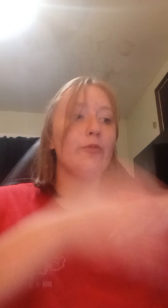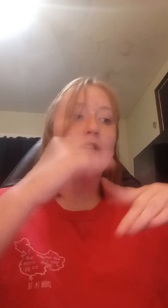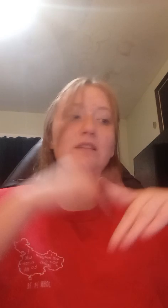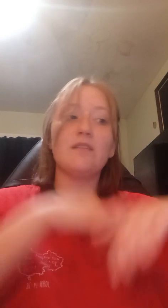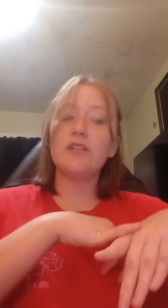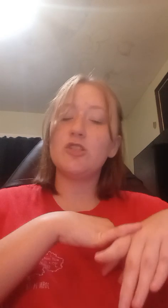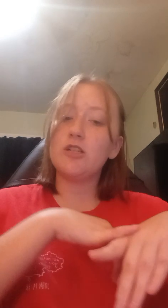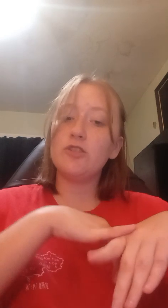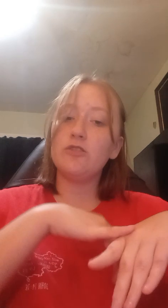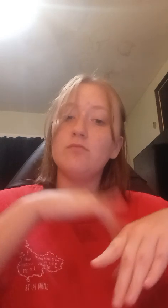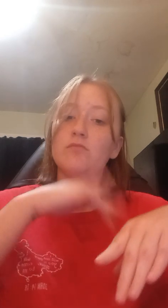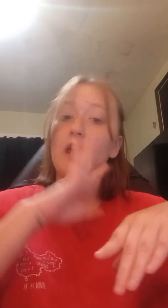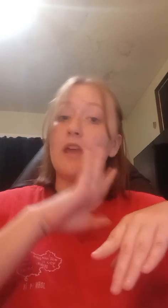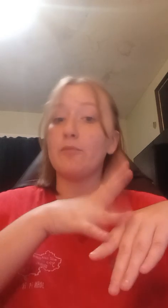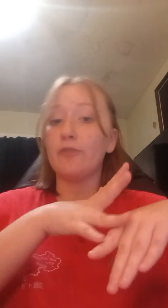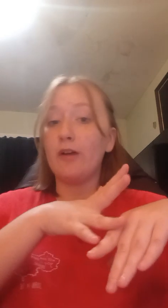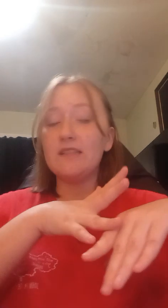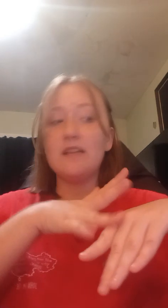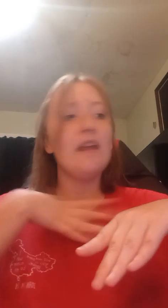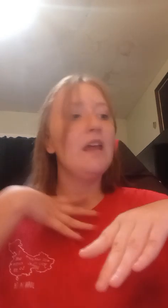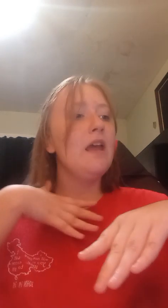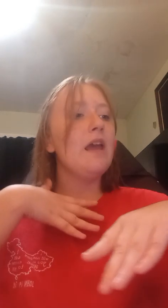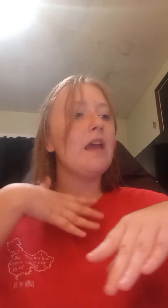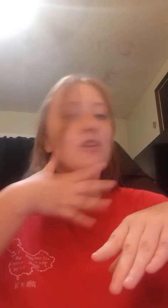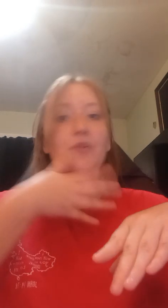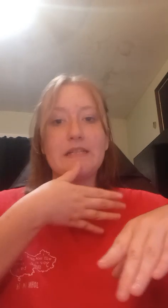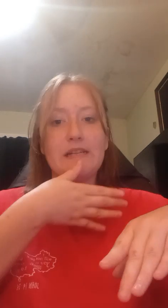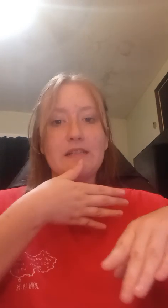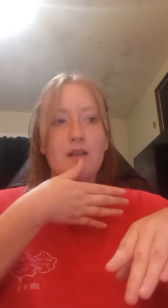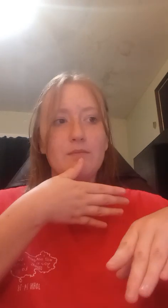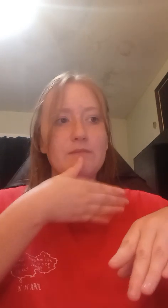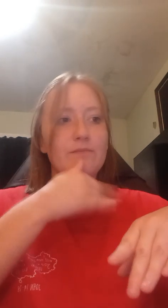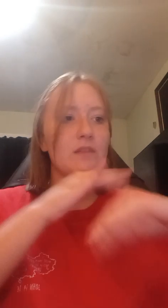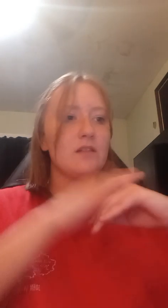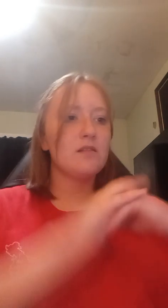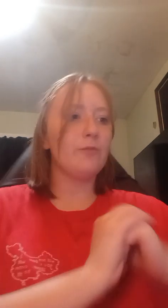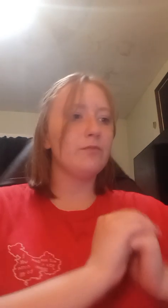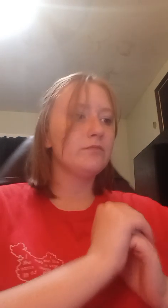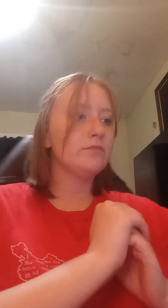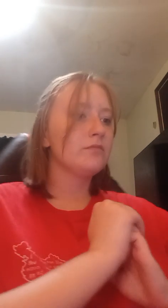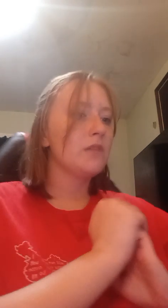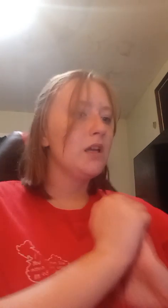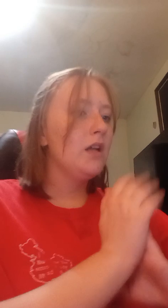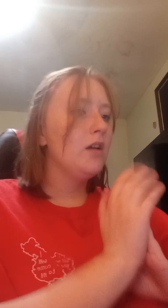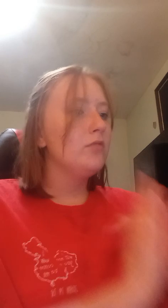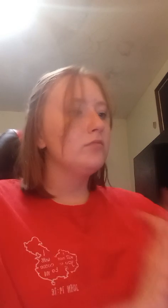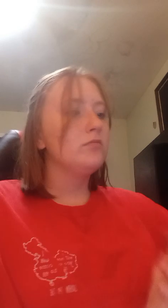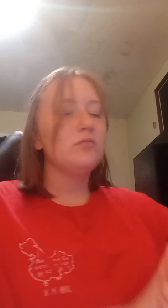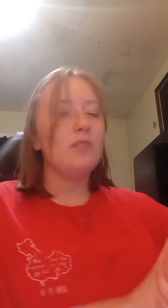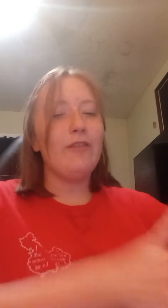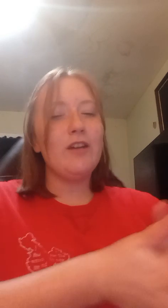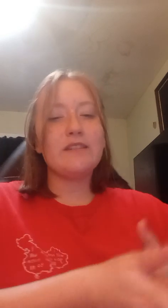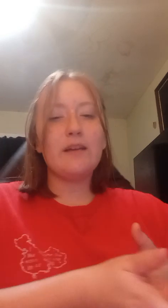like structured, they can procrastinate, and they're lazy at times. So, a fun example with this